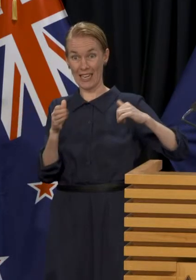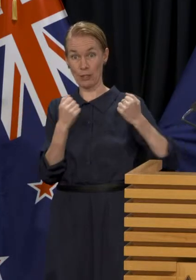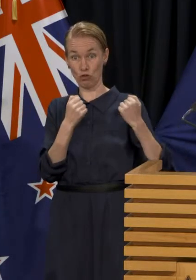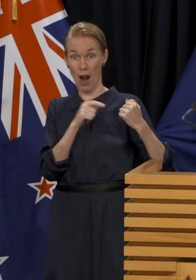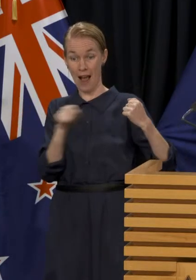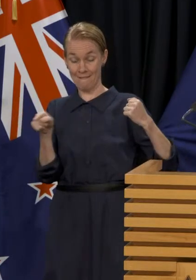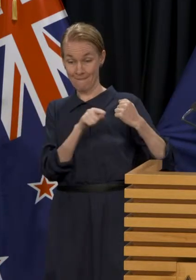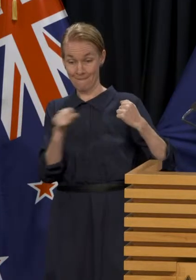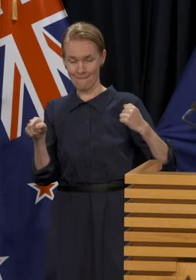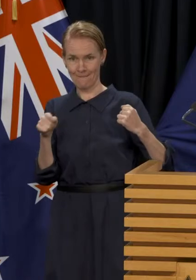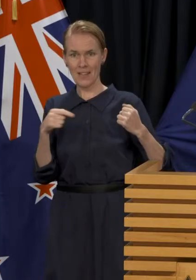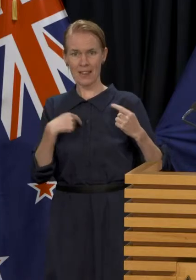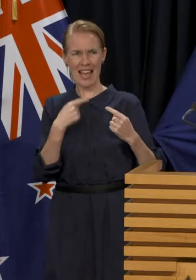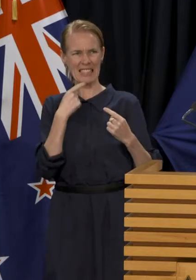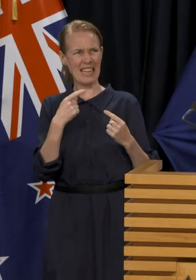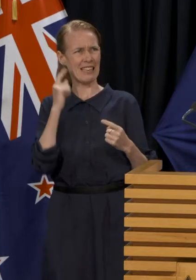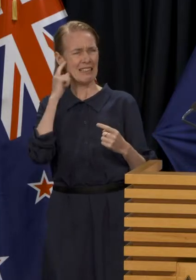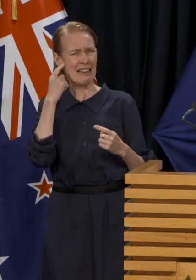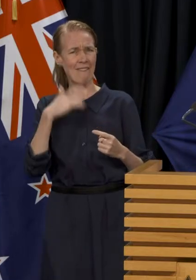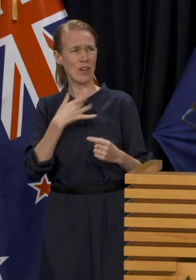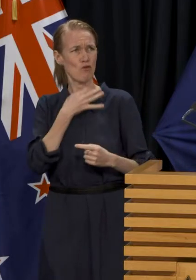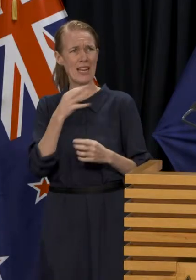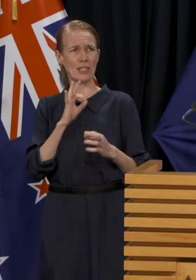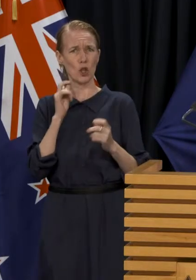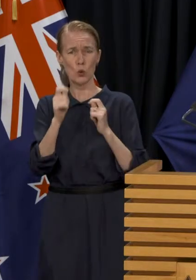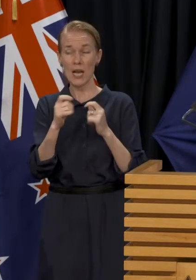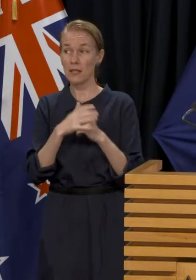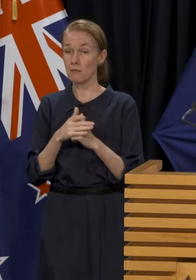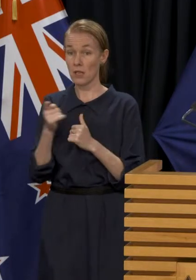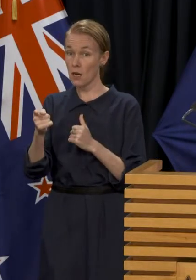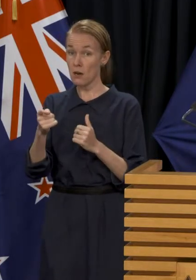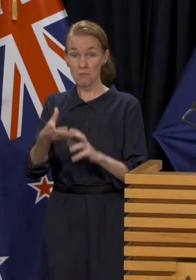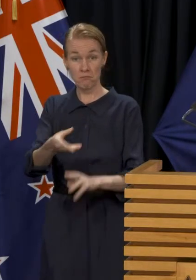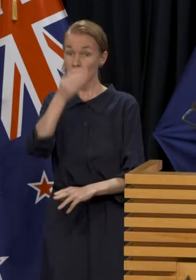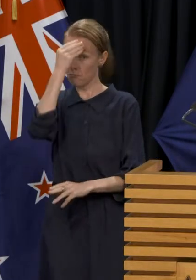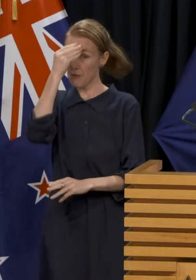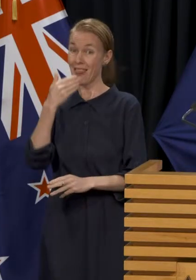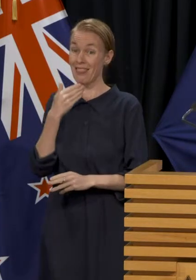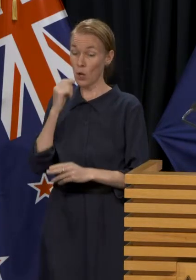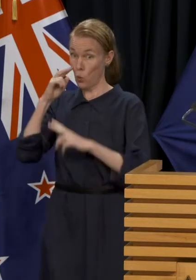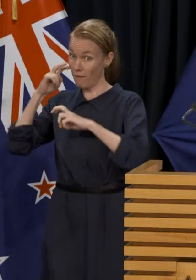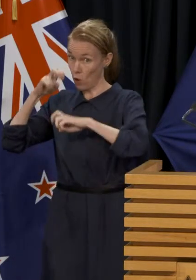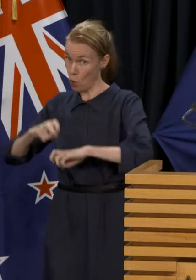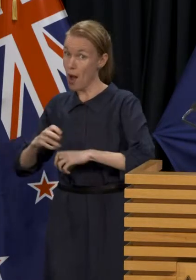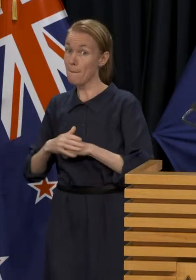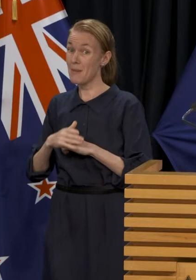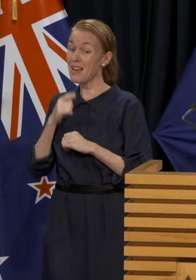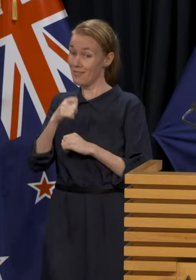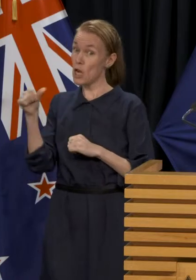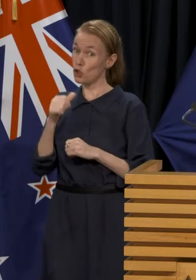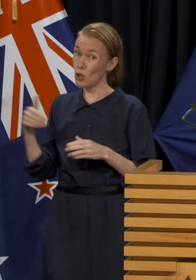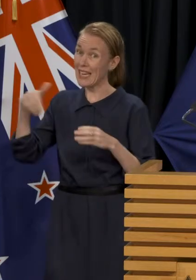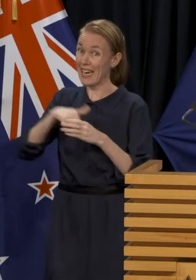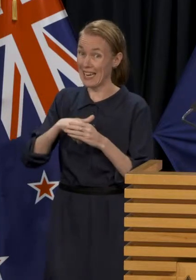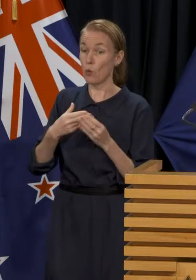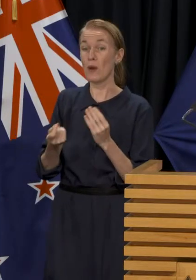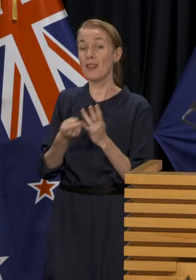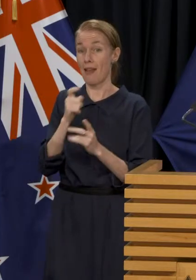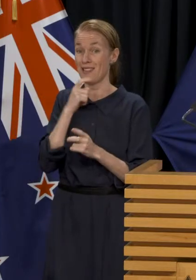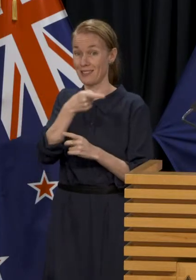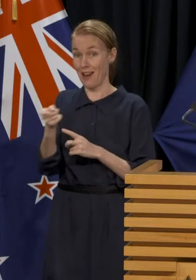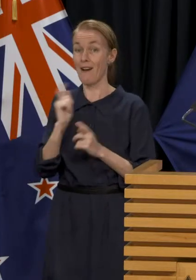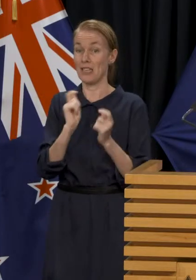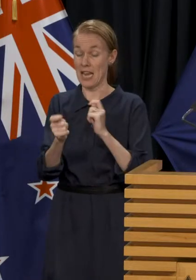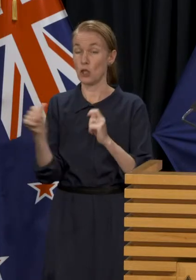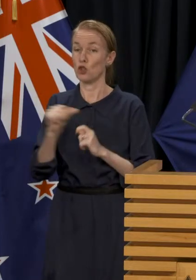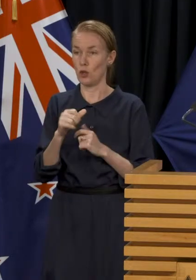certainly they are intended to be covered by the testing of staff working at the border. Some people who have left New Zealand have gotten in touch with us and they've said